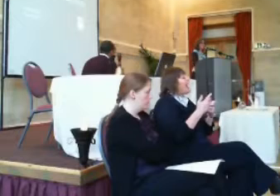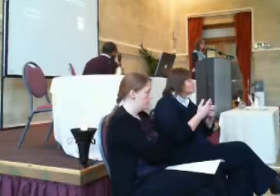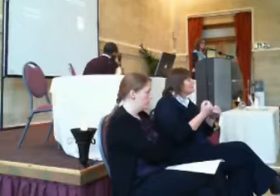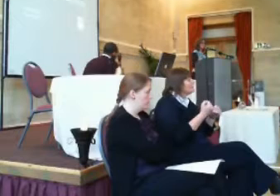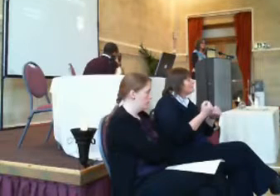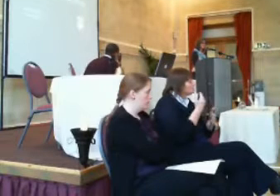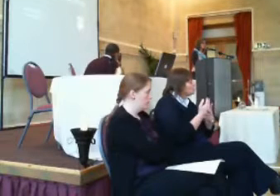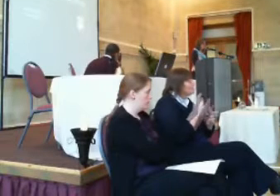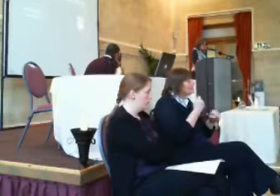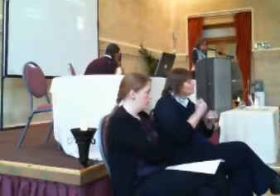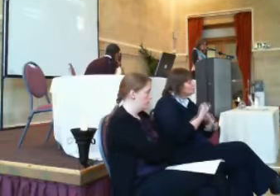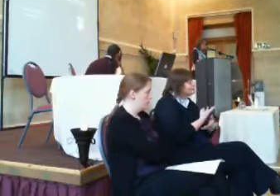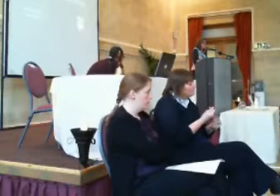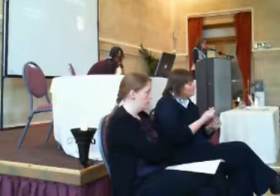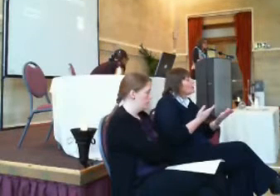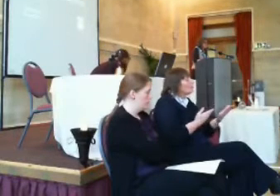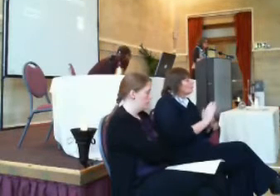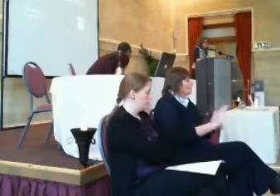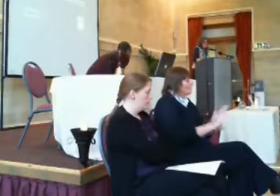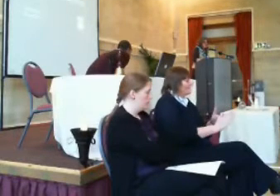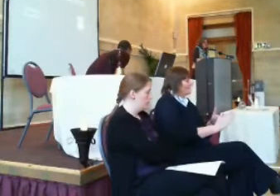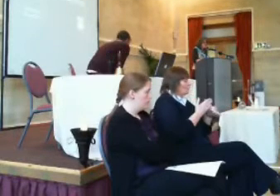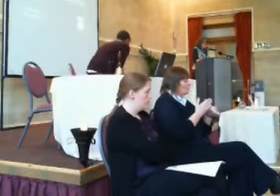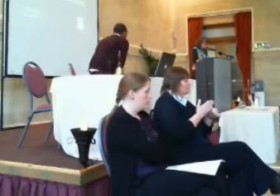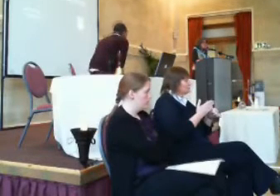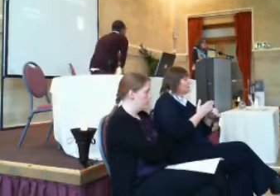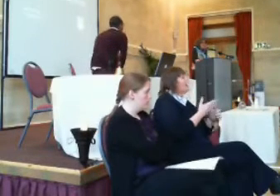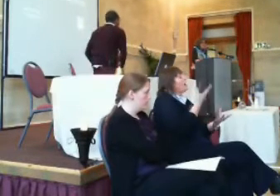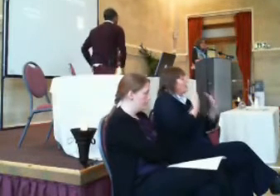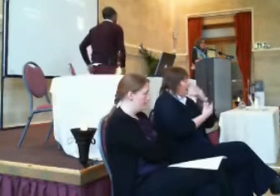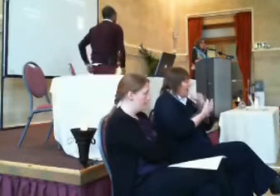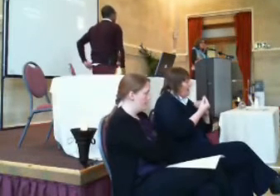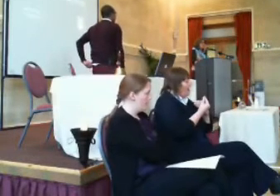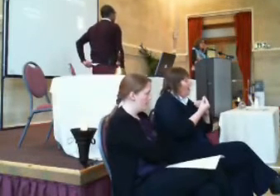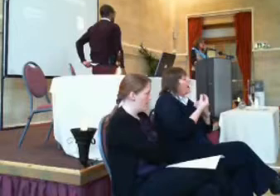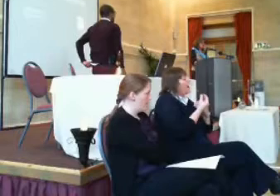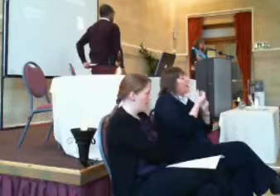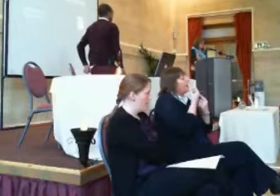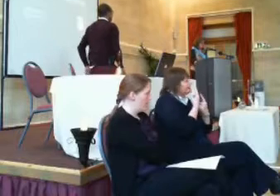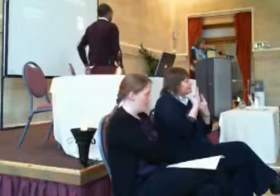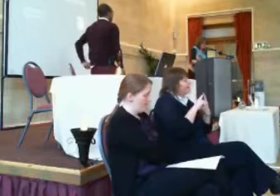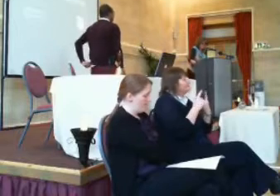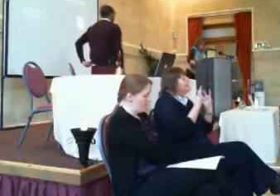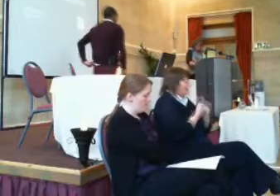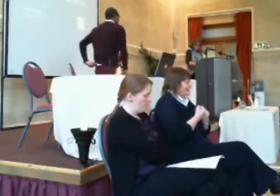acceptance. So that's what our workshop is. We'll play table two, and you're very welcome.